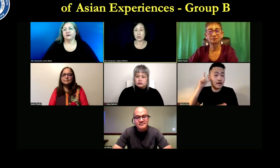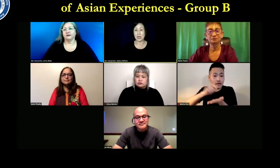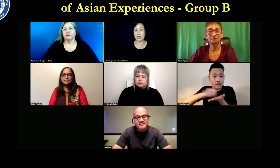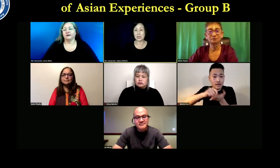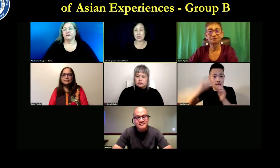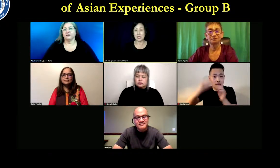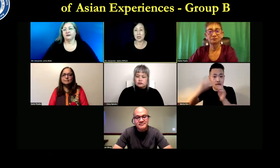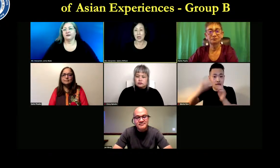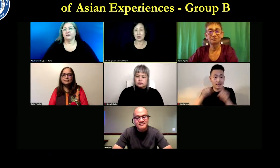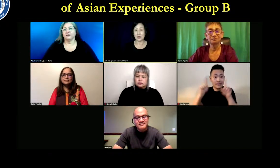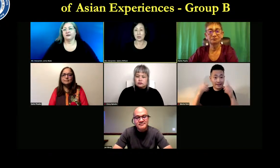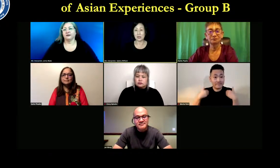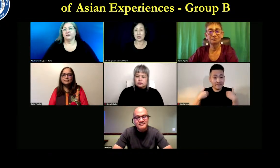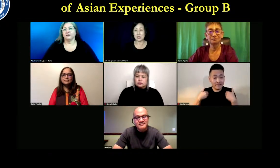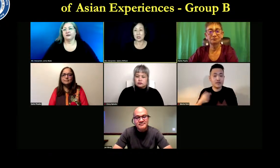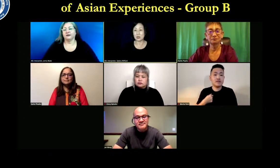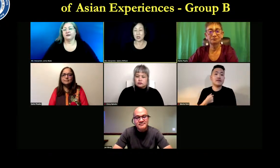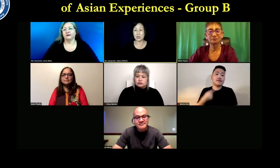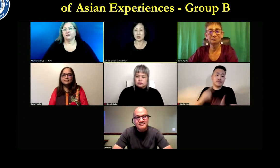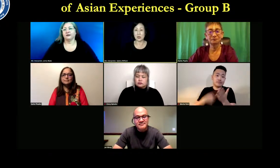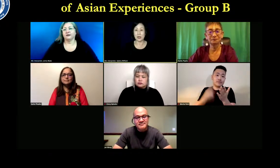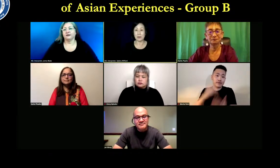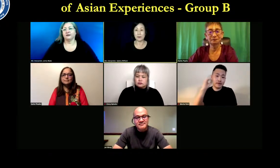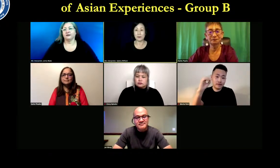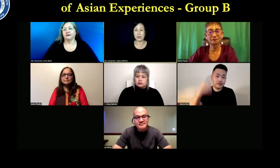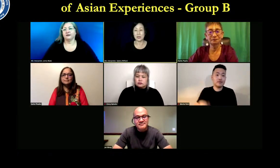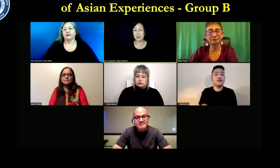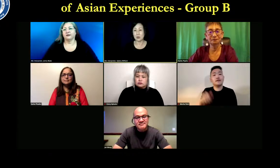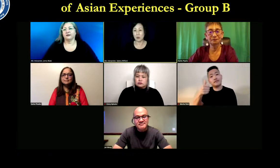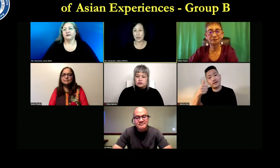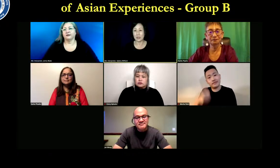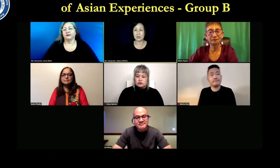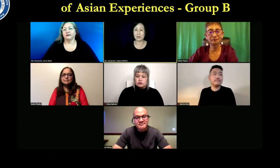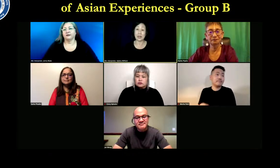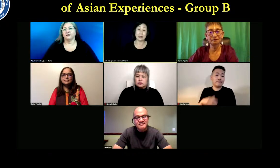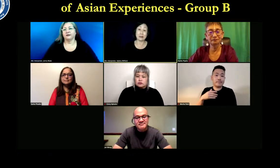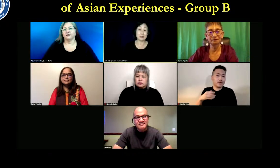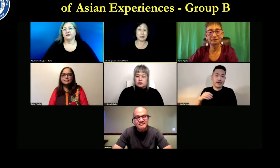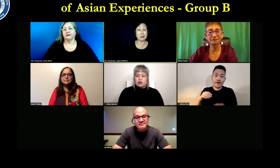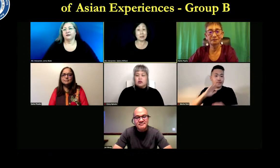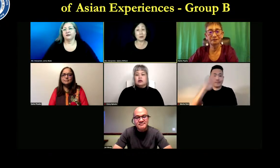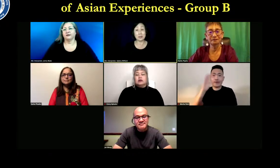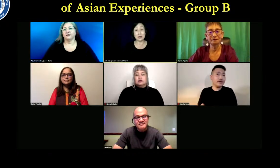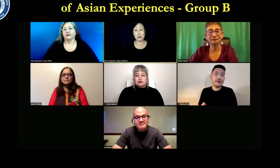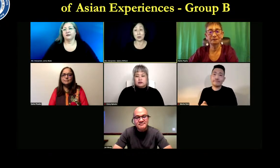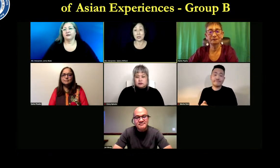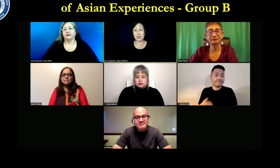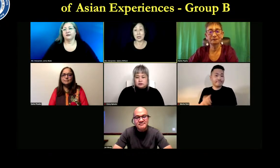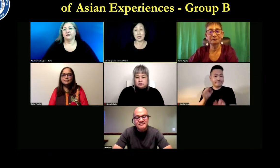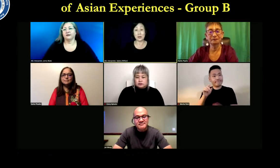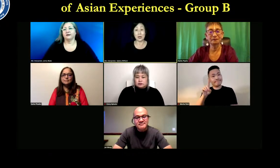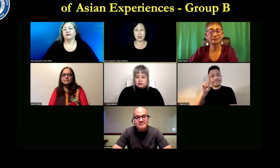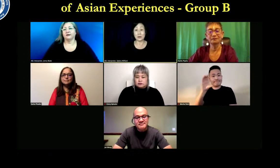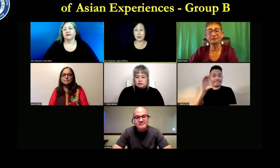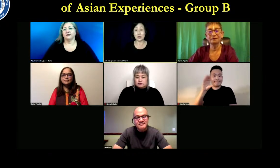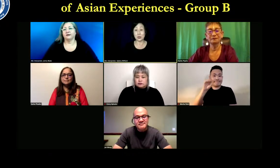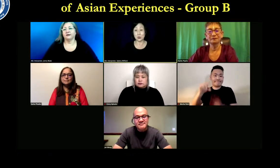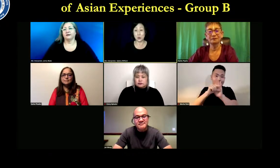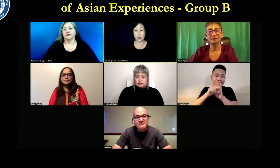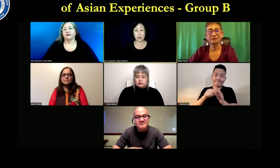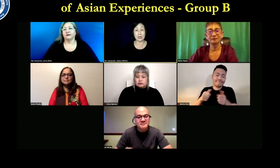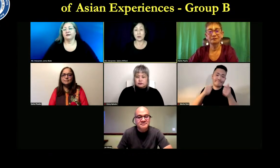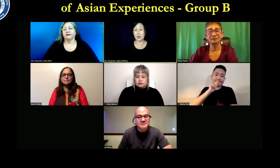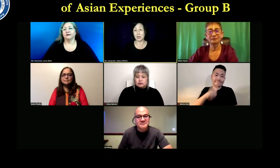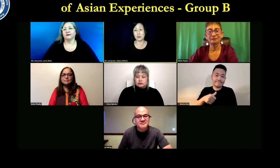When I took tests, I'd have to listen and try to write it. Sometimes I get only 0 or 10. I never got a very